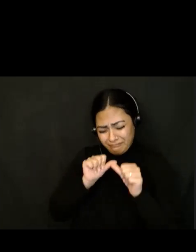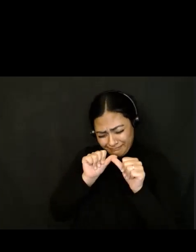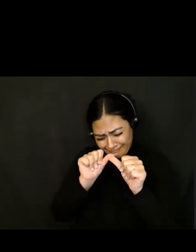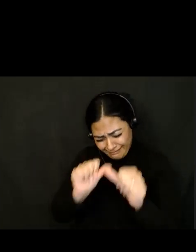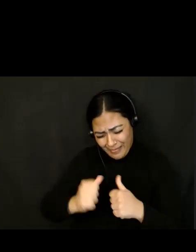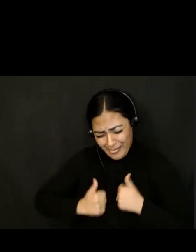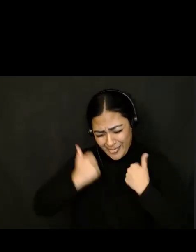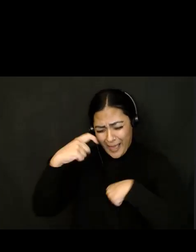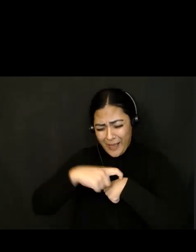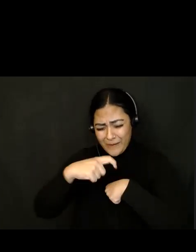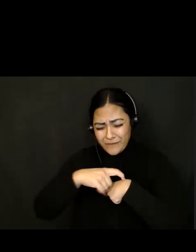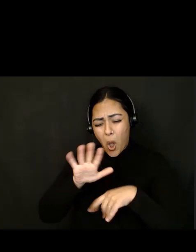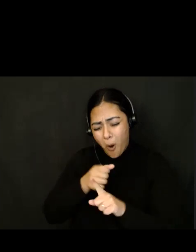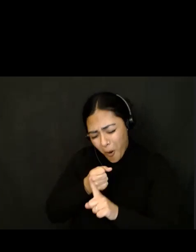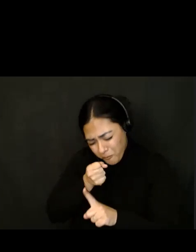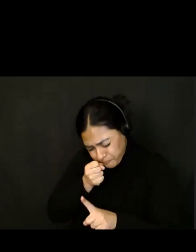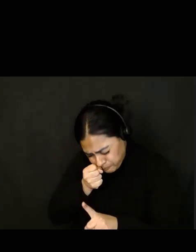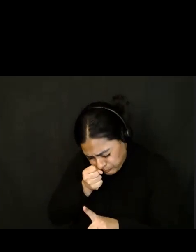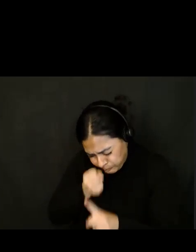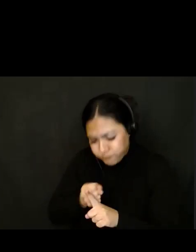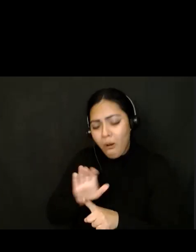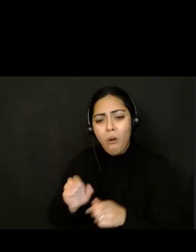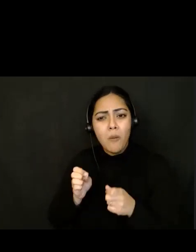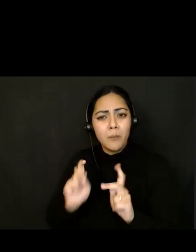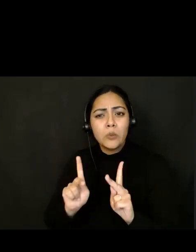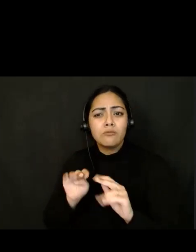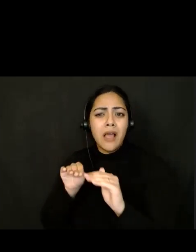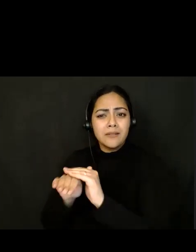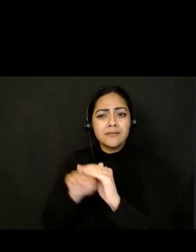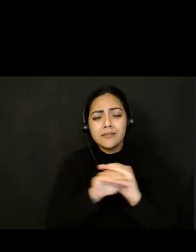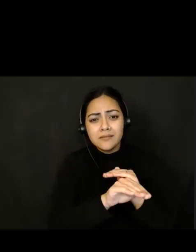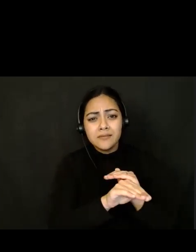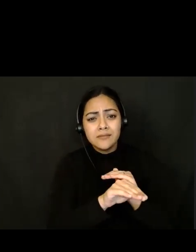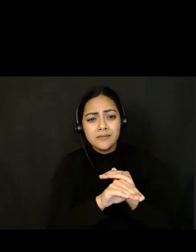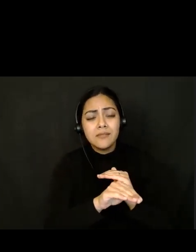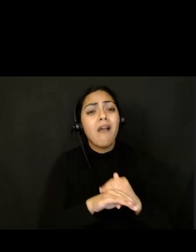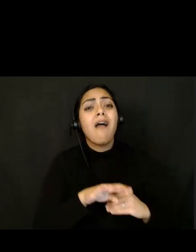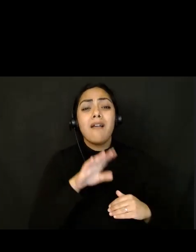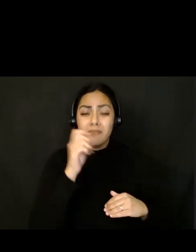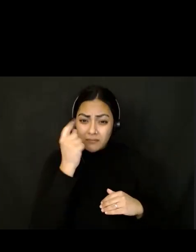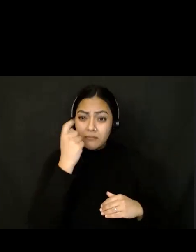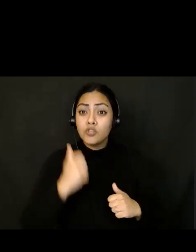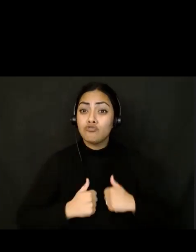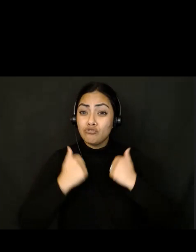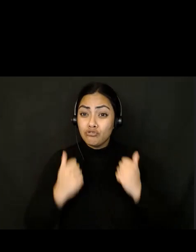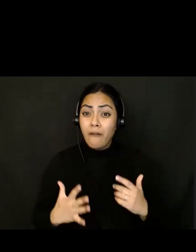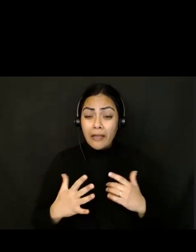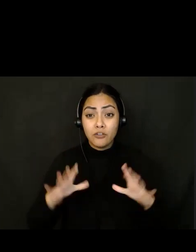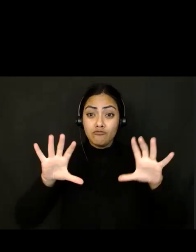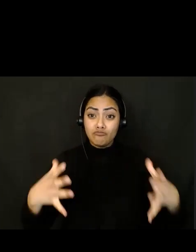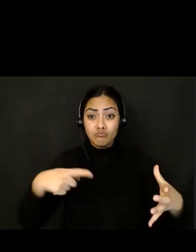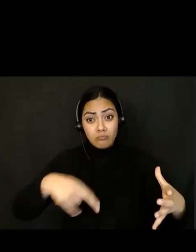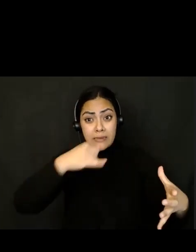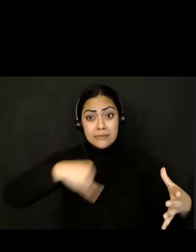group, but have many intersecting identities which impact their needs and barriers to